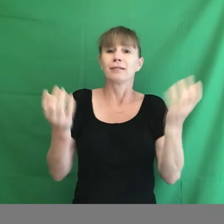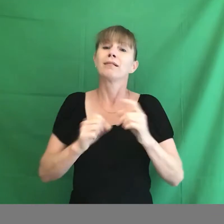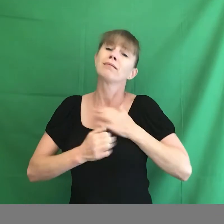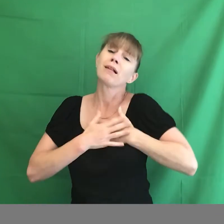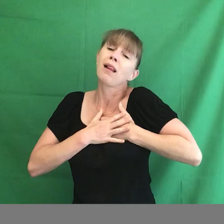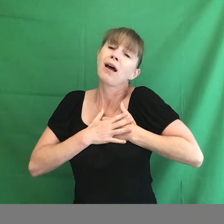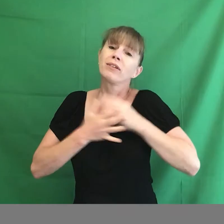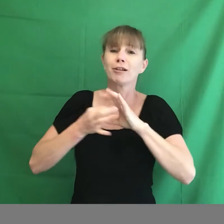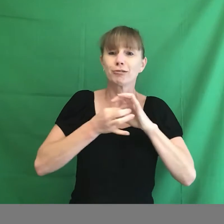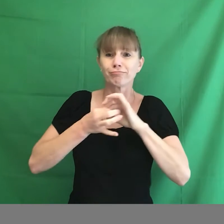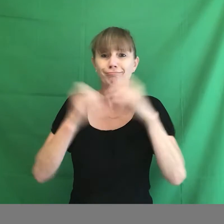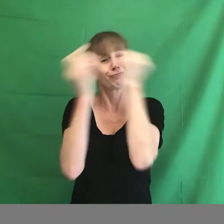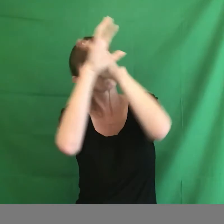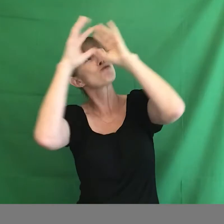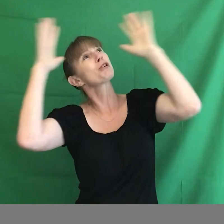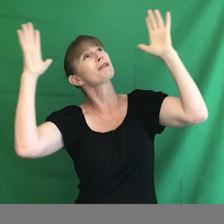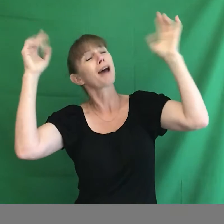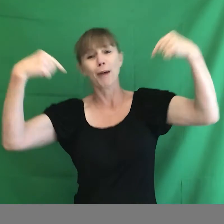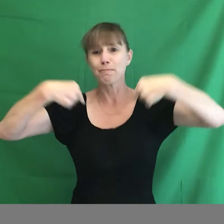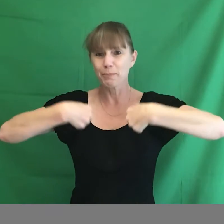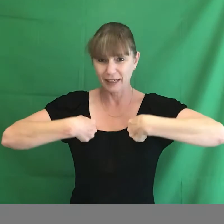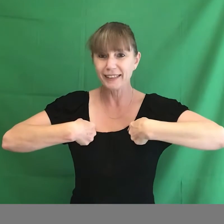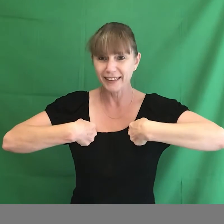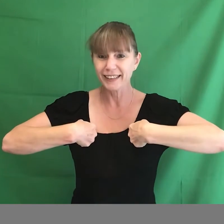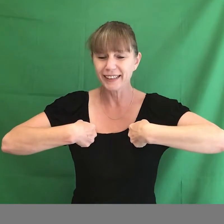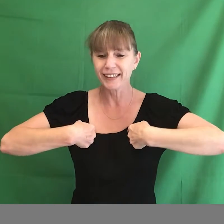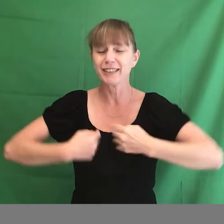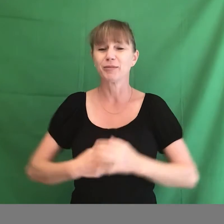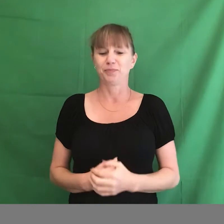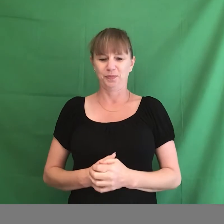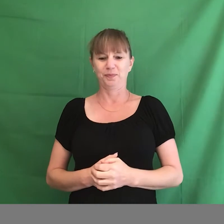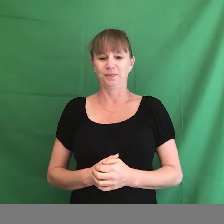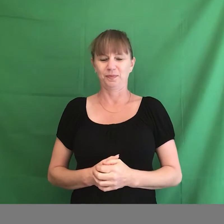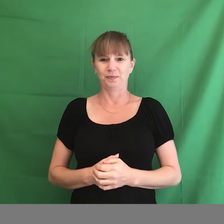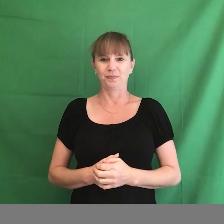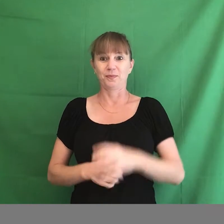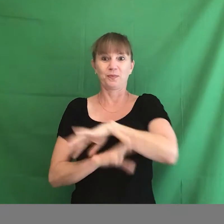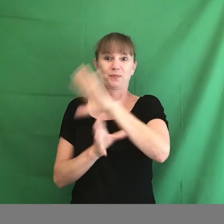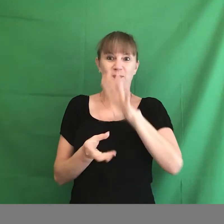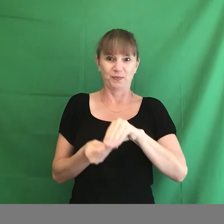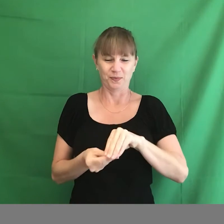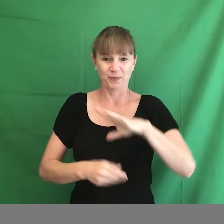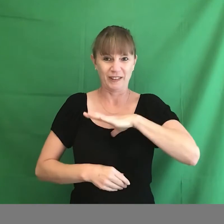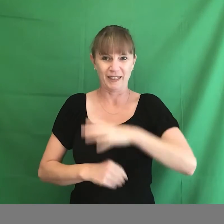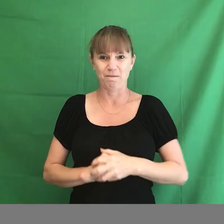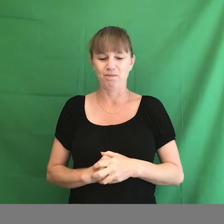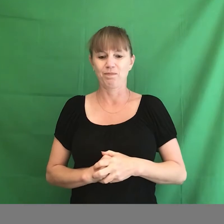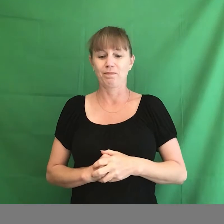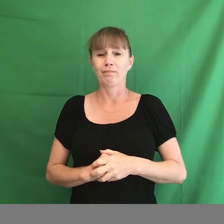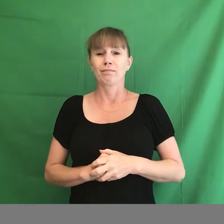the lovers, the dreamers and me. Let's try all of that bit,